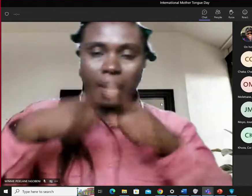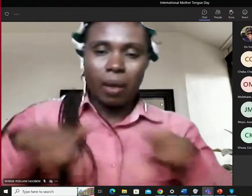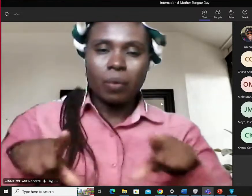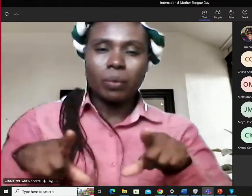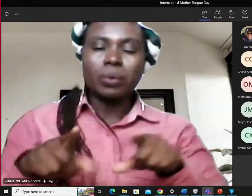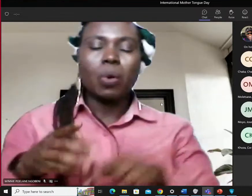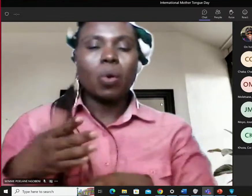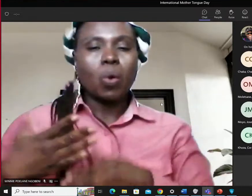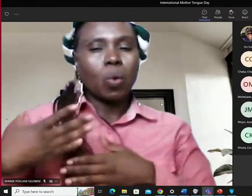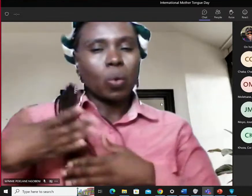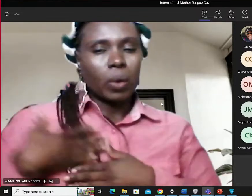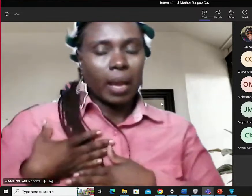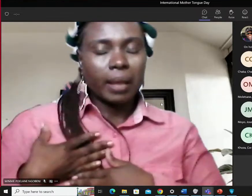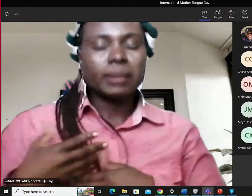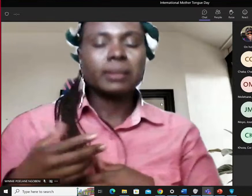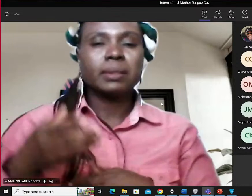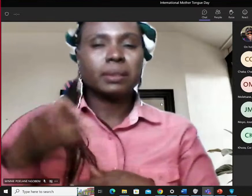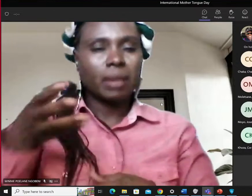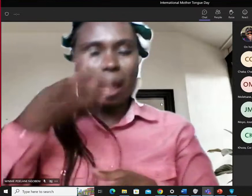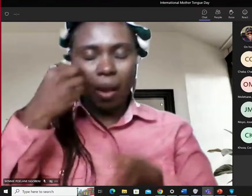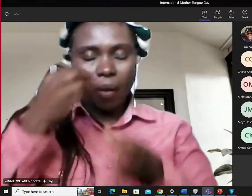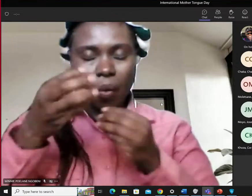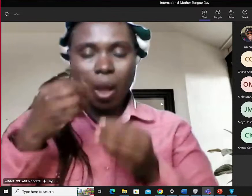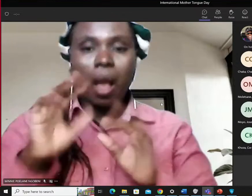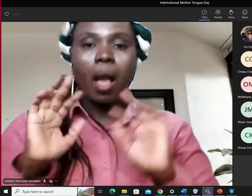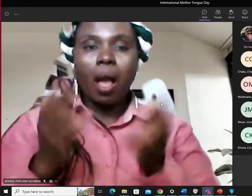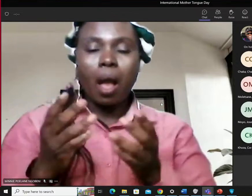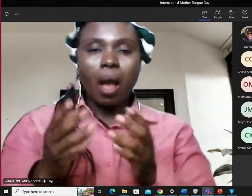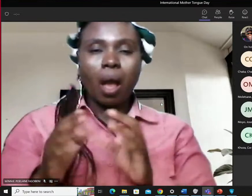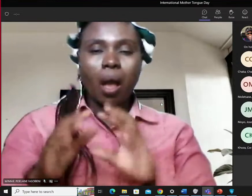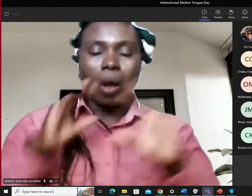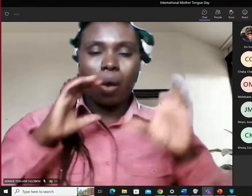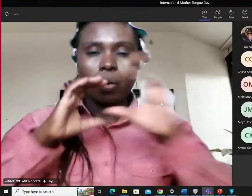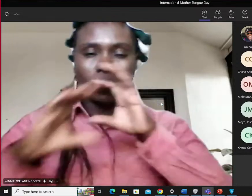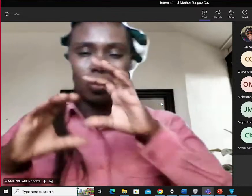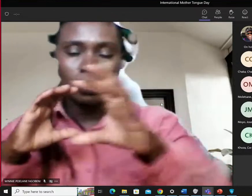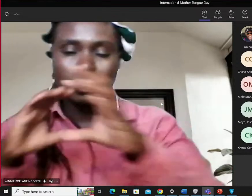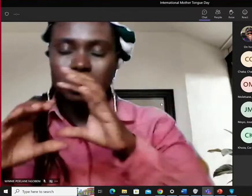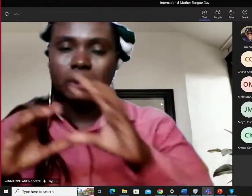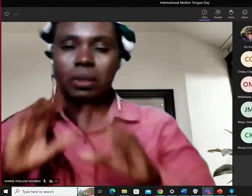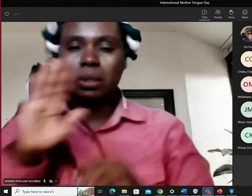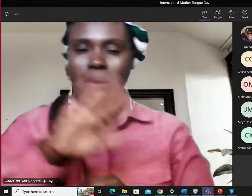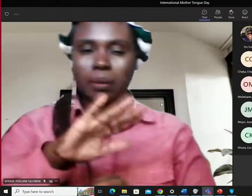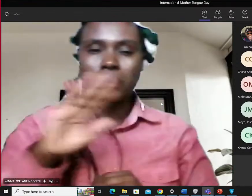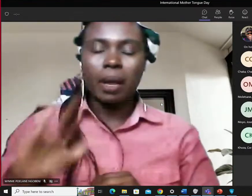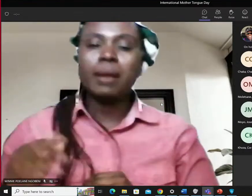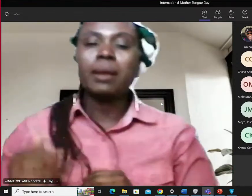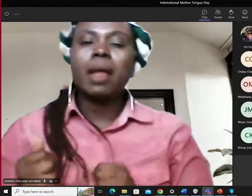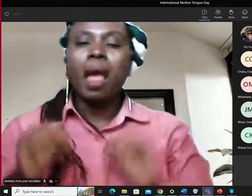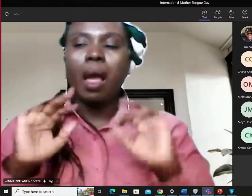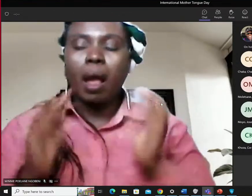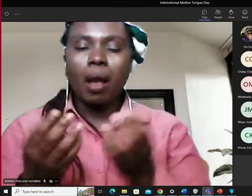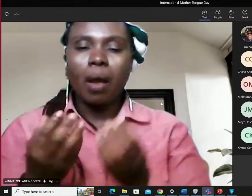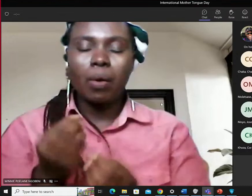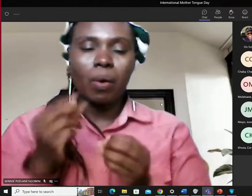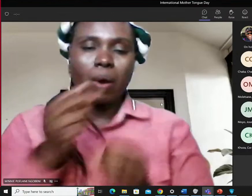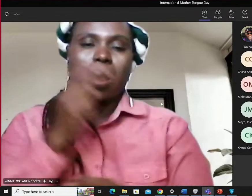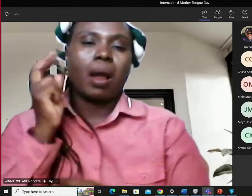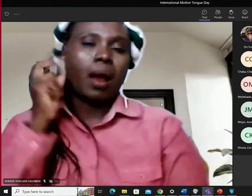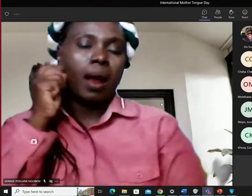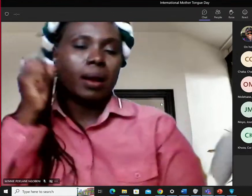it, to teach them how to communicate with the deaf children and deaf adults. She was